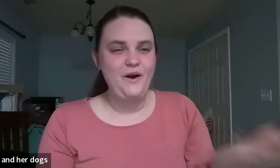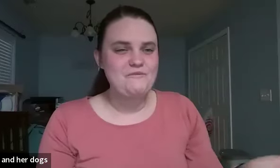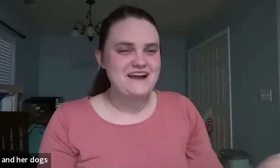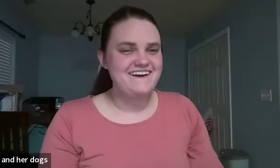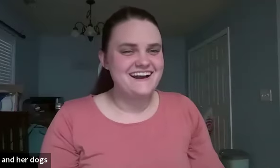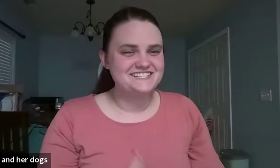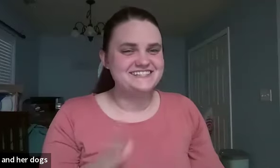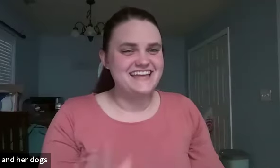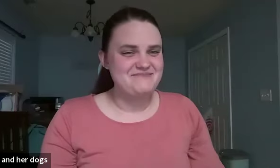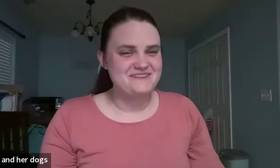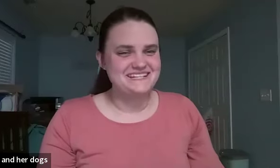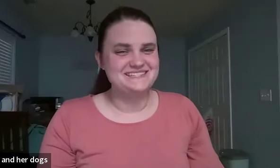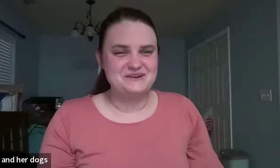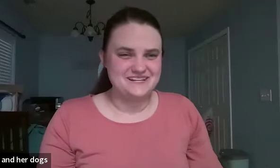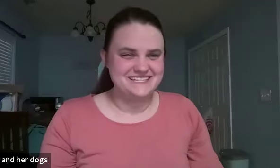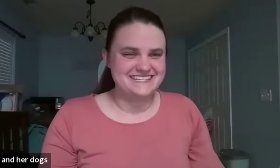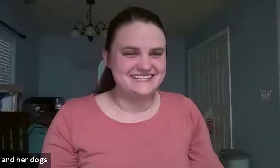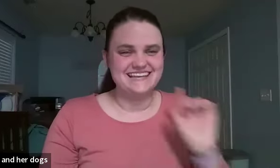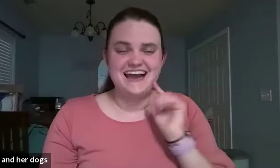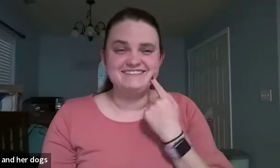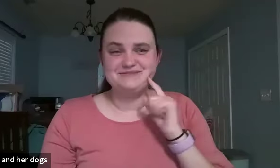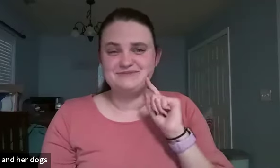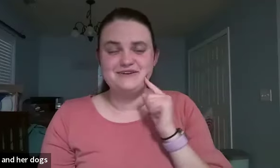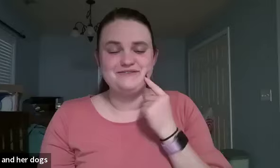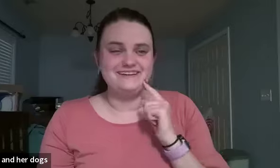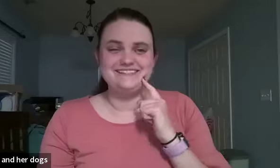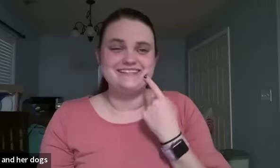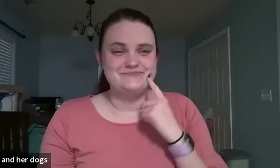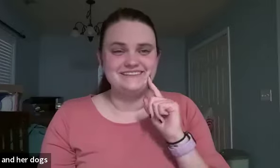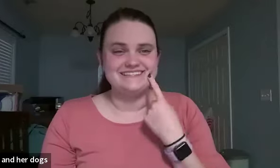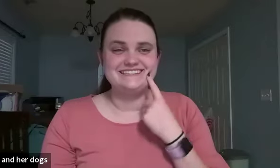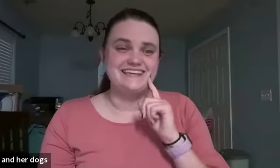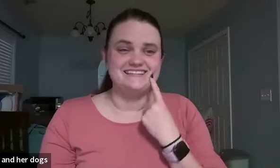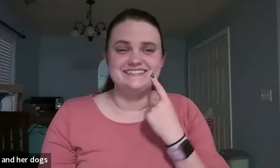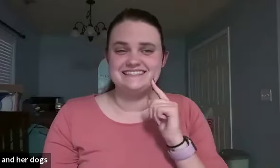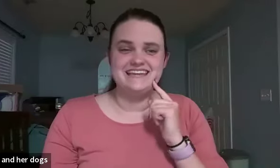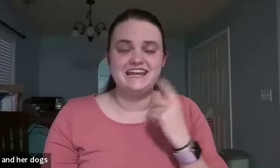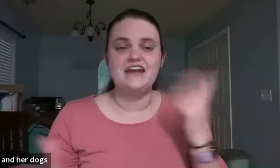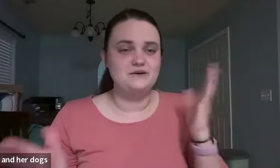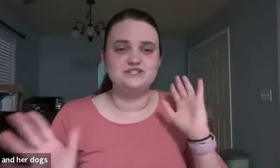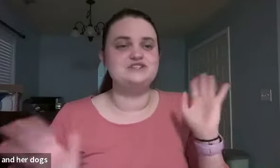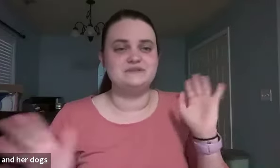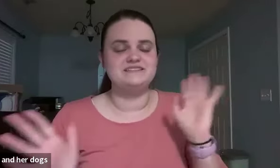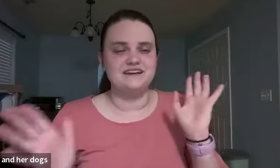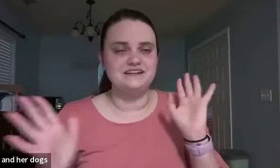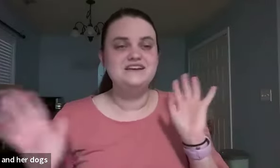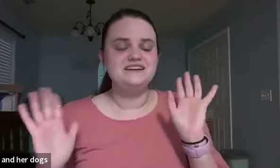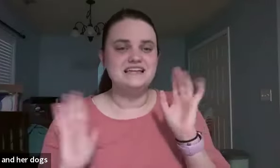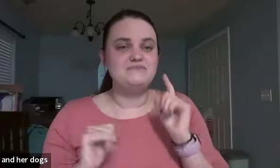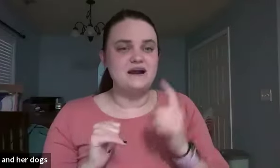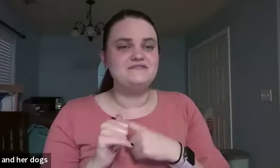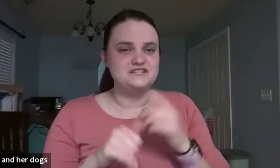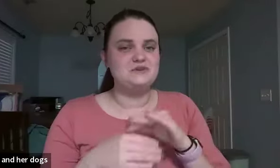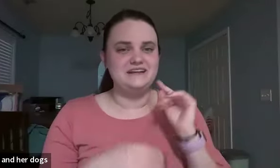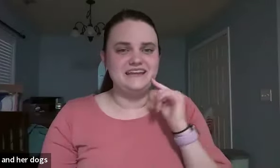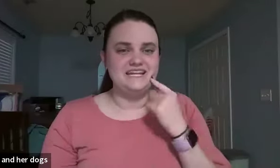Oh my gosh, that makes so much sense. I just was over here accepting this. Yes, this is candy. I think I was just too excited because my first time learning candy